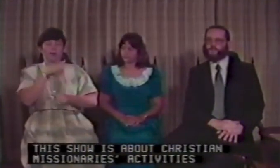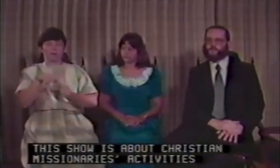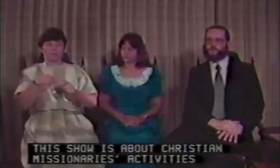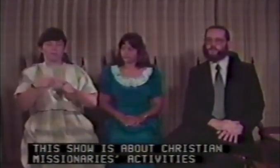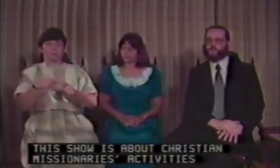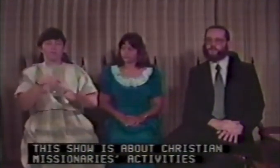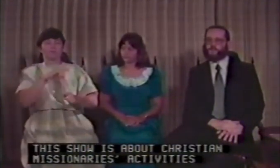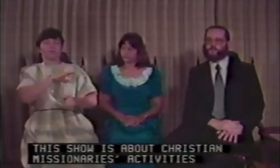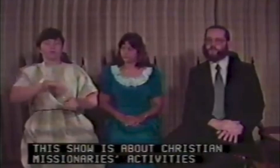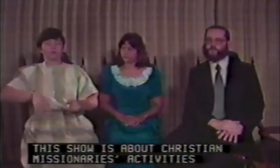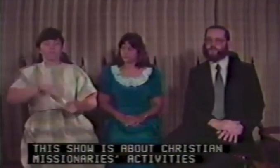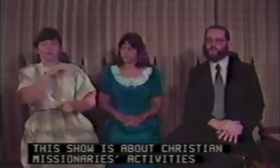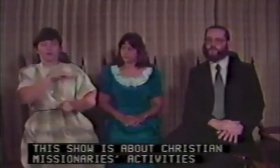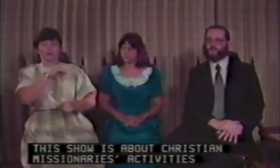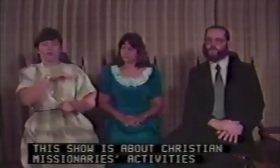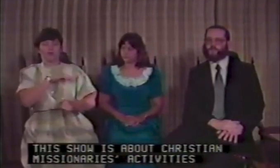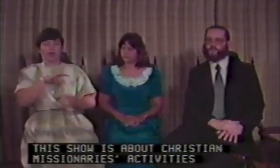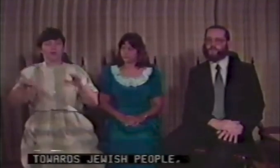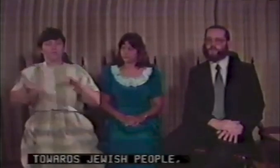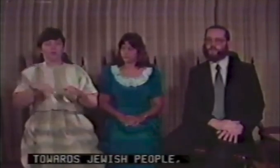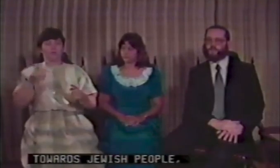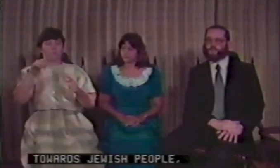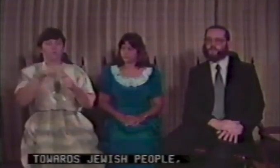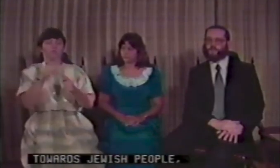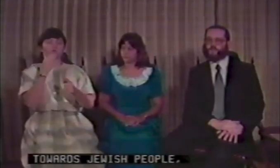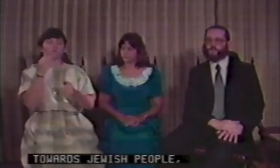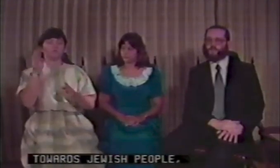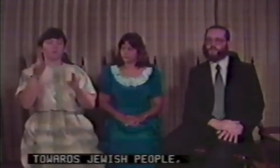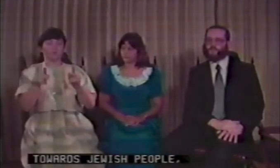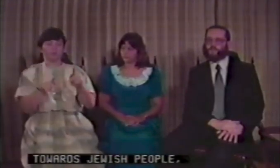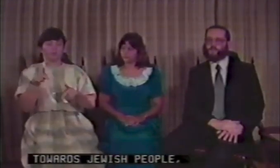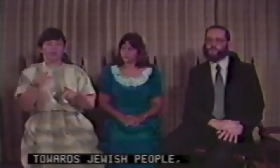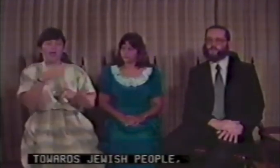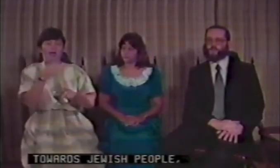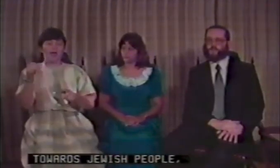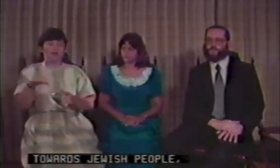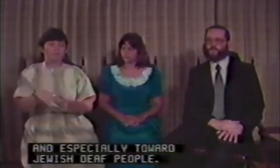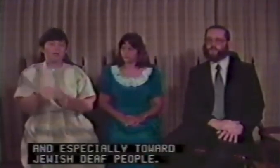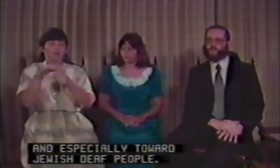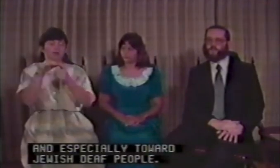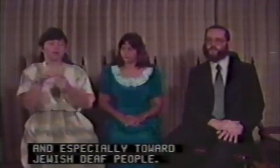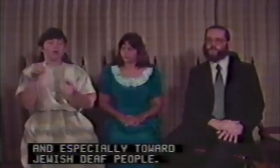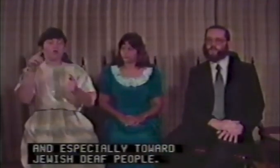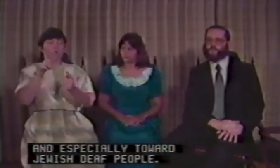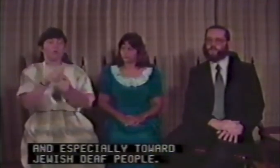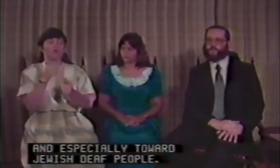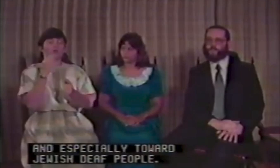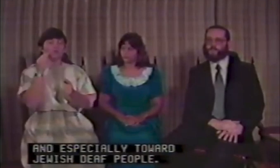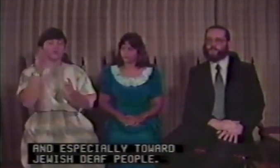about the Christian missionary activity toward the Jewish people, and especially toward the Jewish